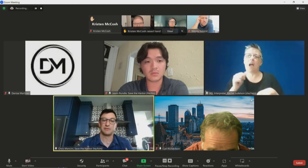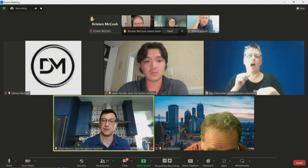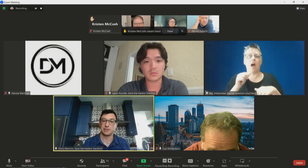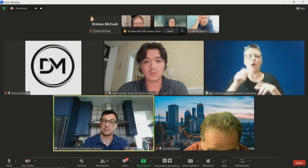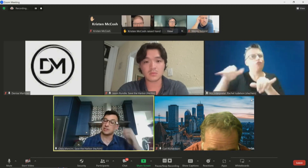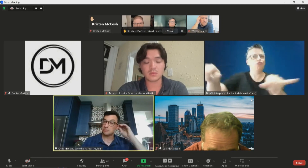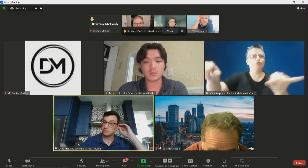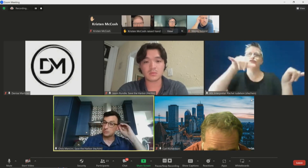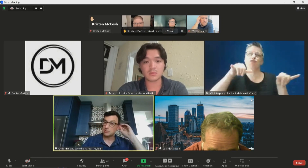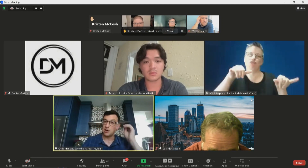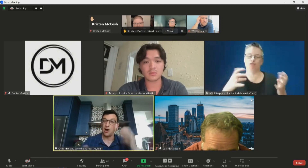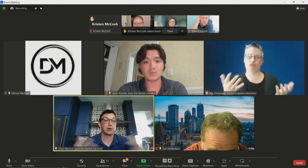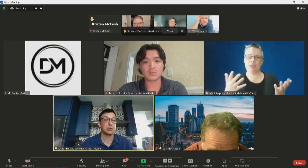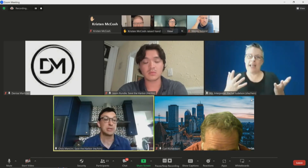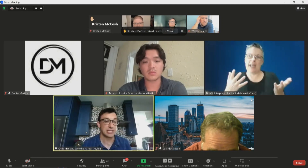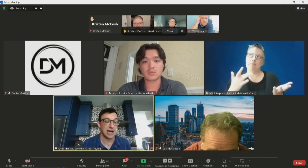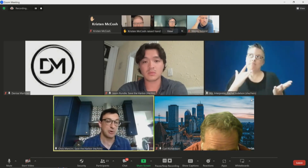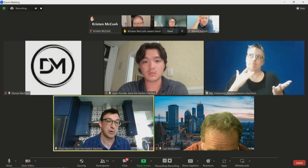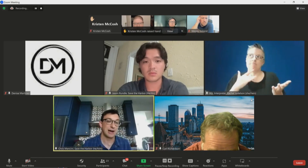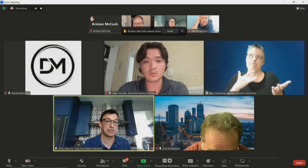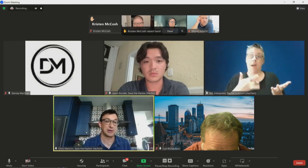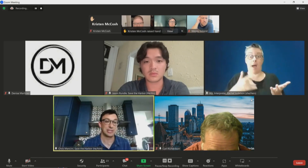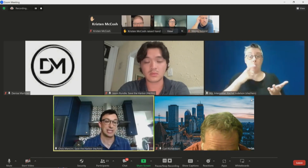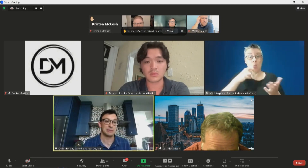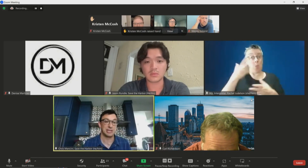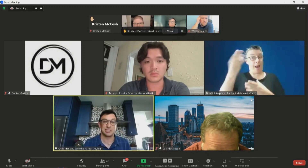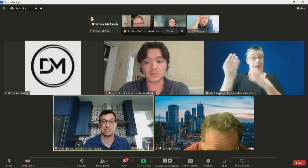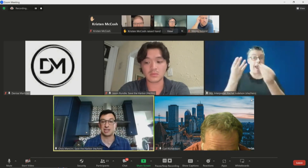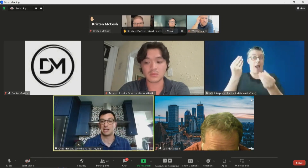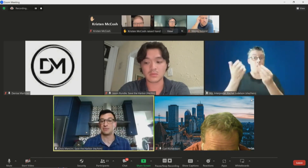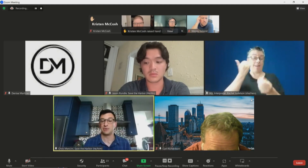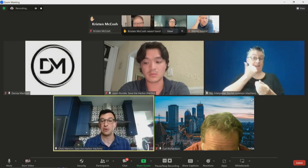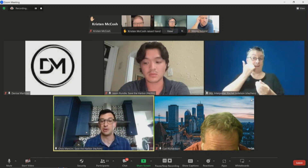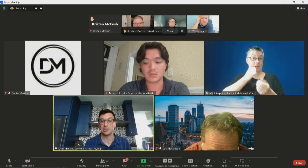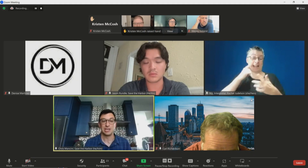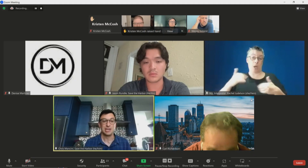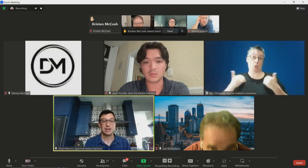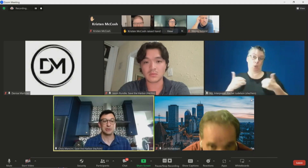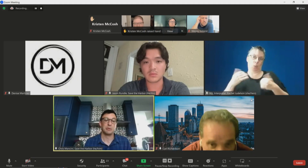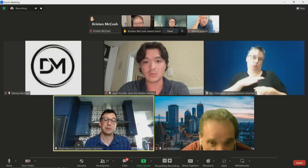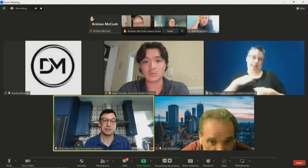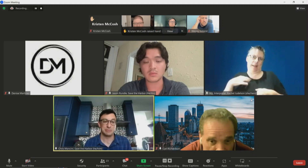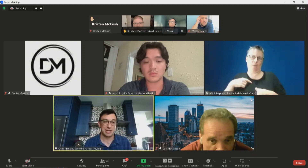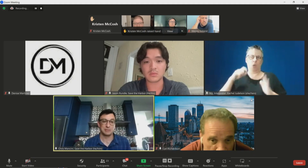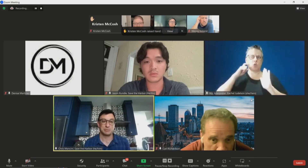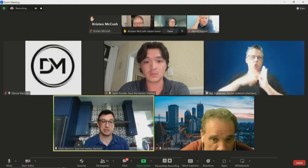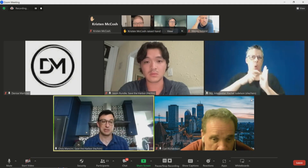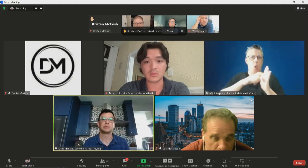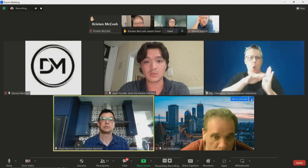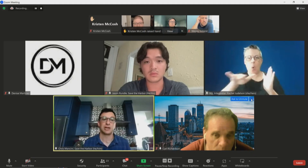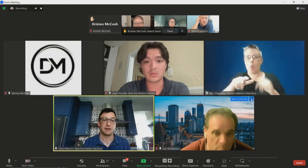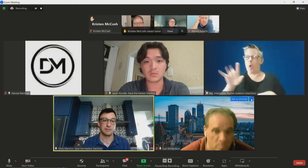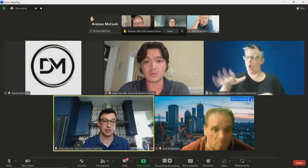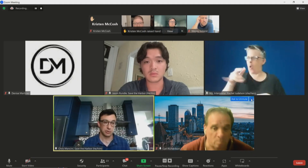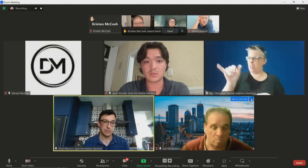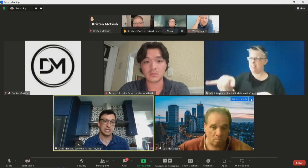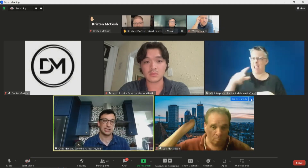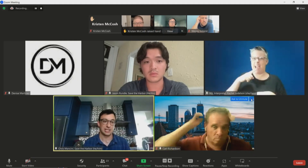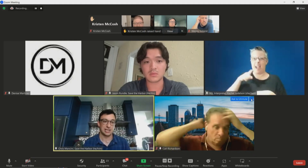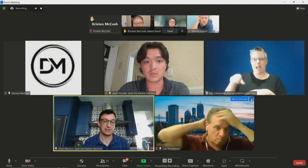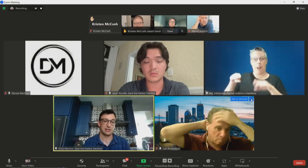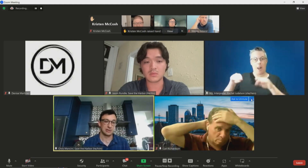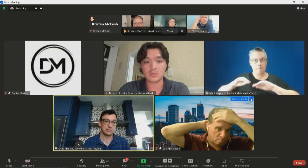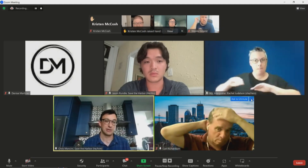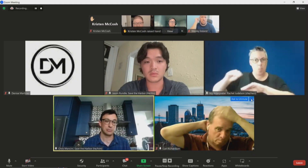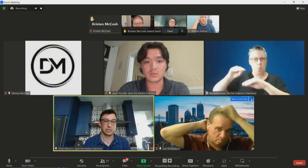it often falls to our youth staff who are out there on a daily basis to kind of notice, well, the mobility mat has been completely covered over, we need to